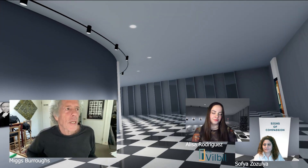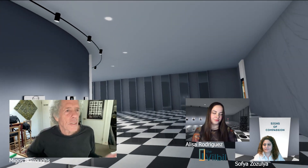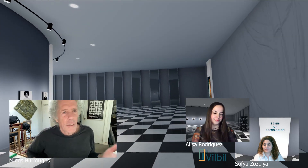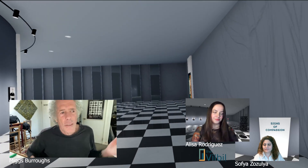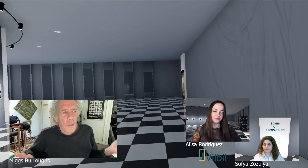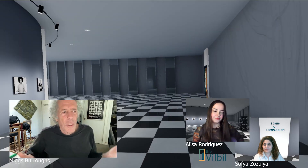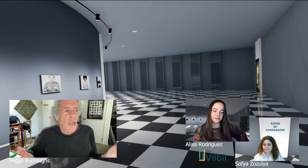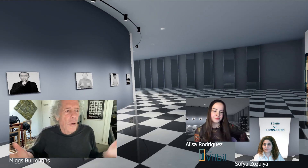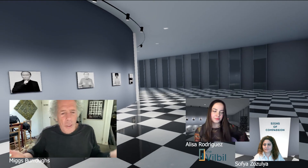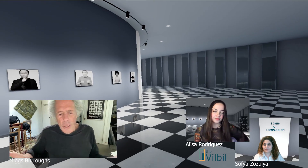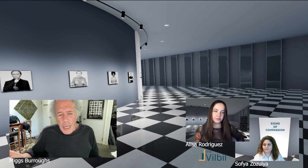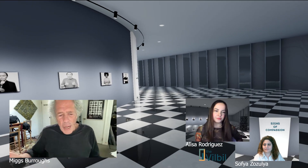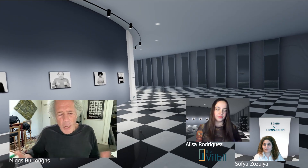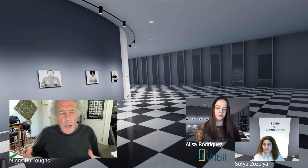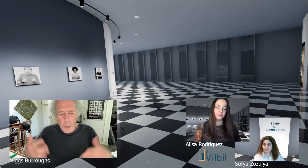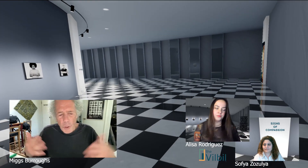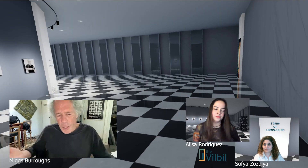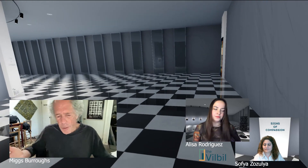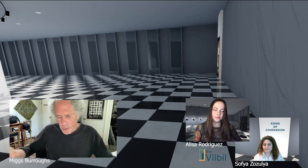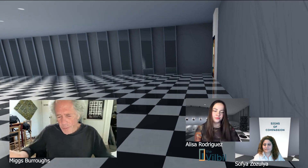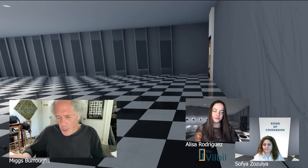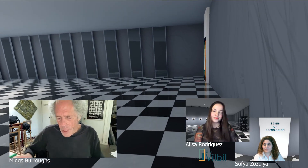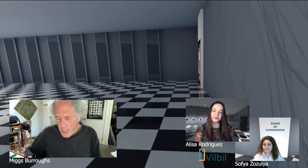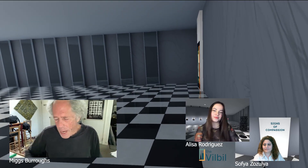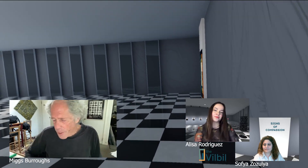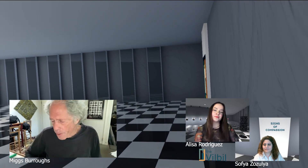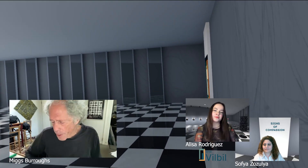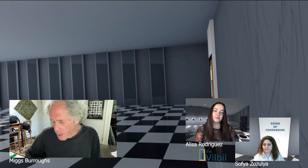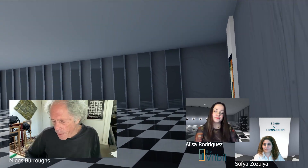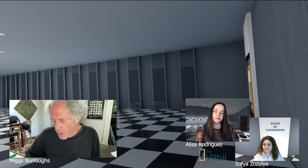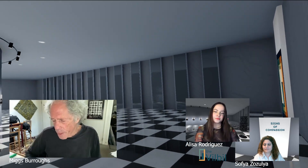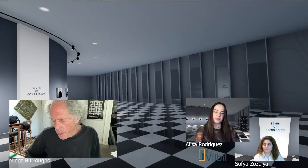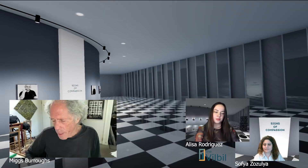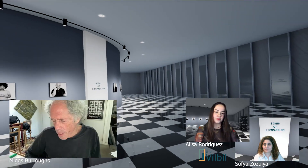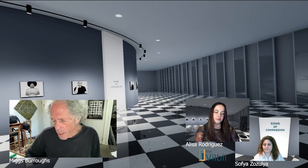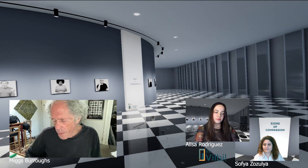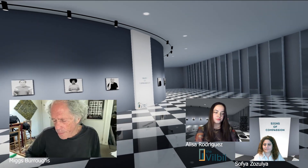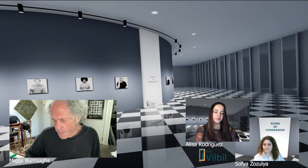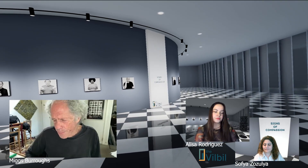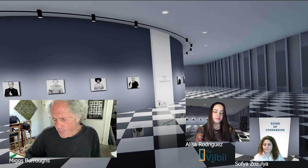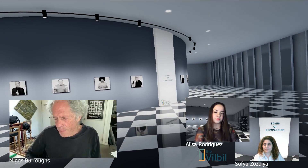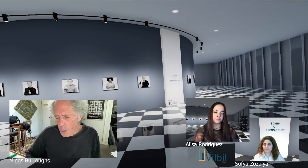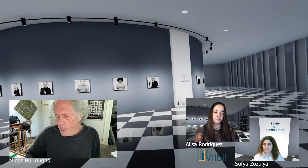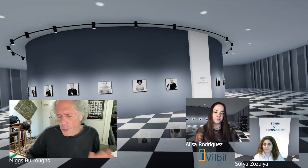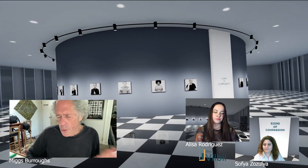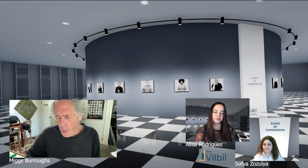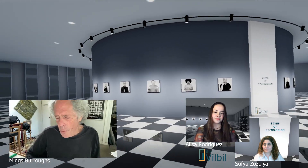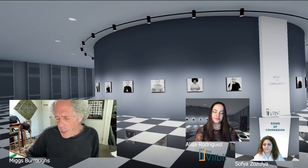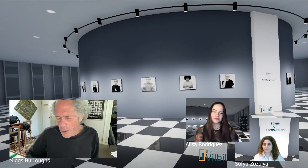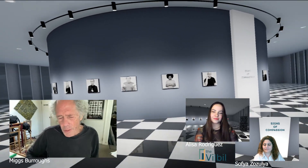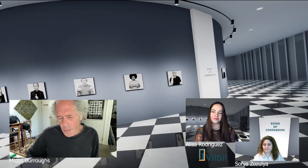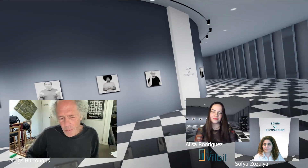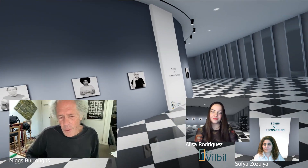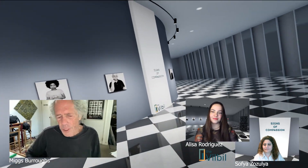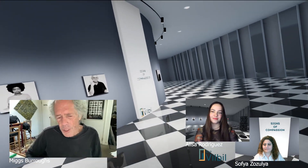I was on my art was being seen nationally. Nobody knew who I was, and really